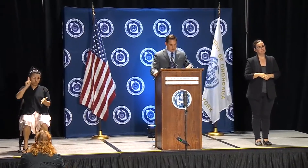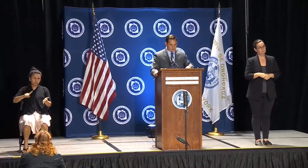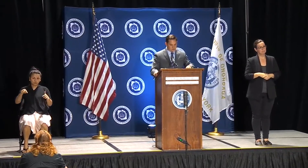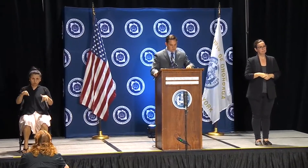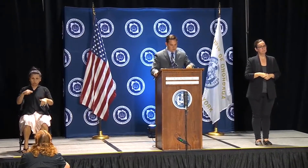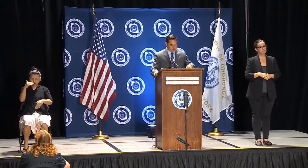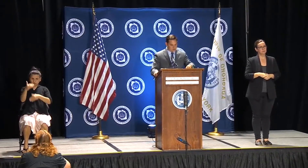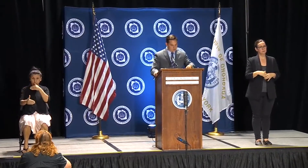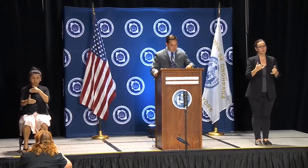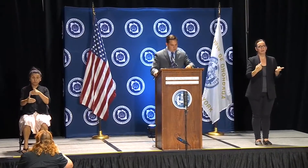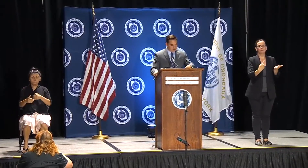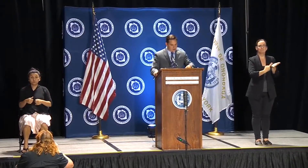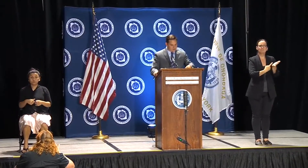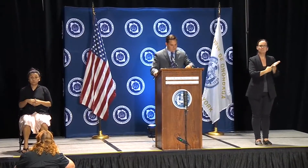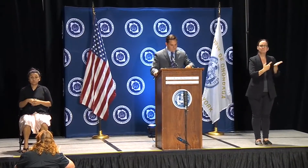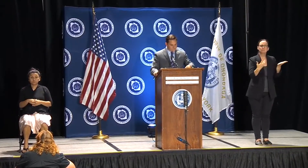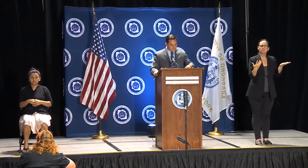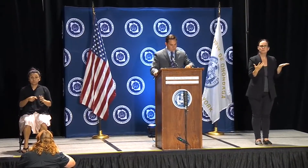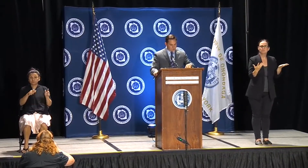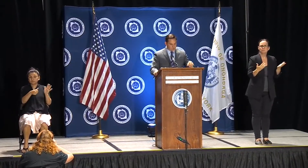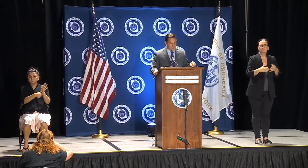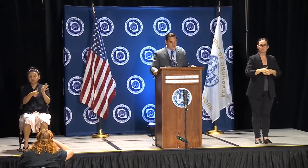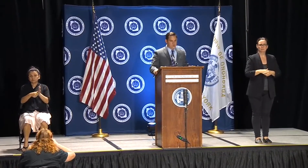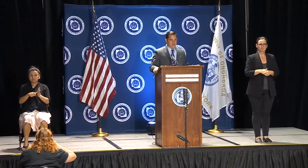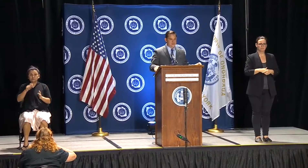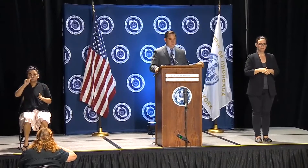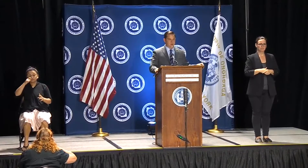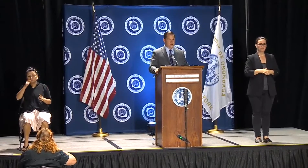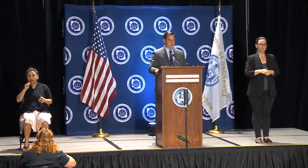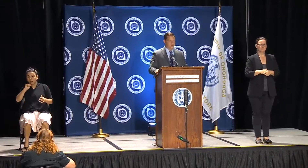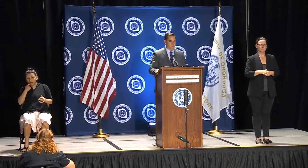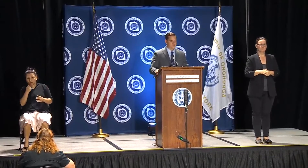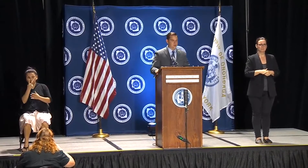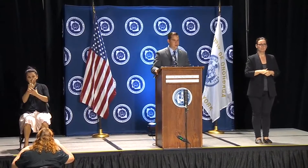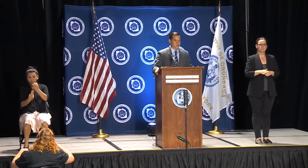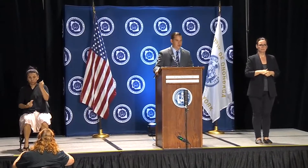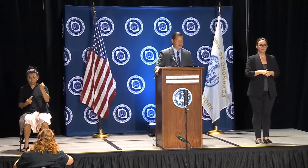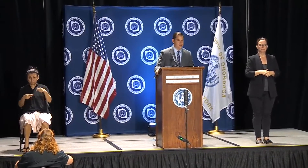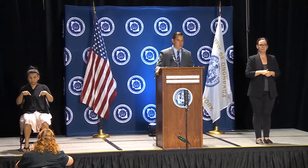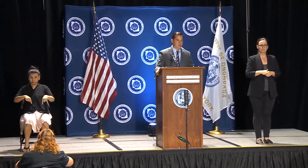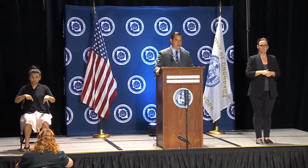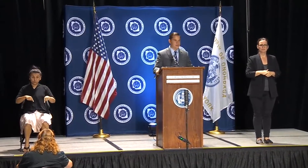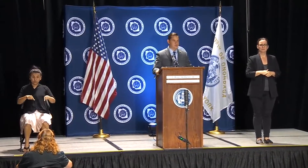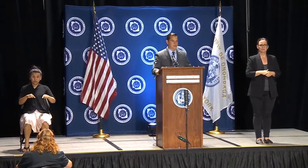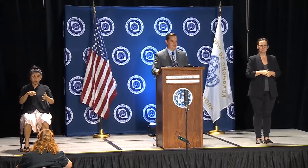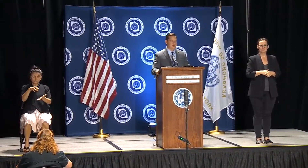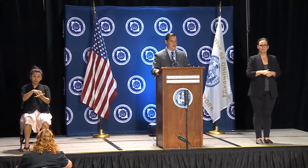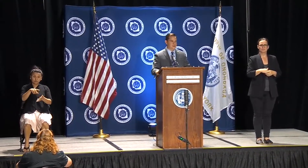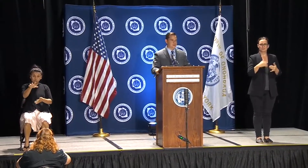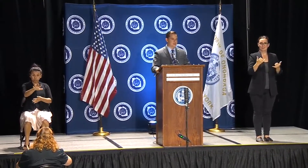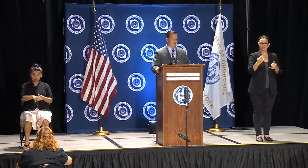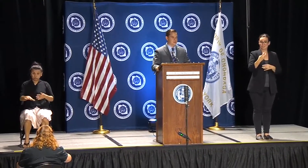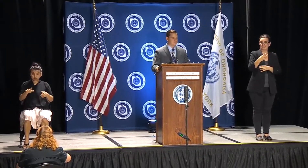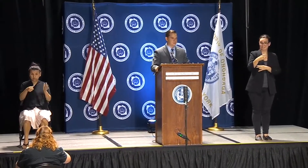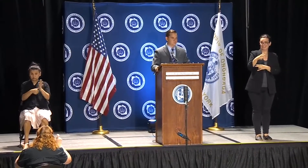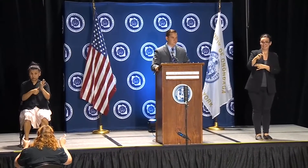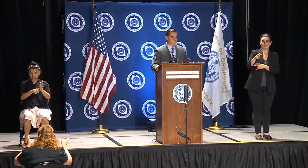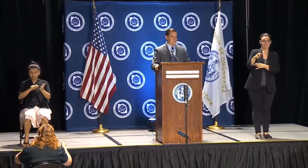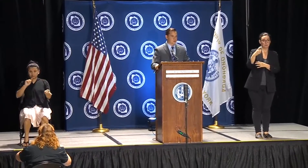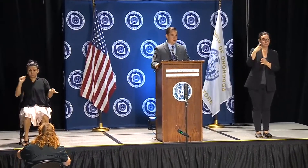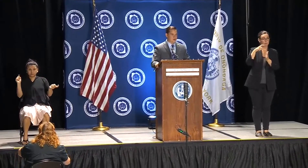talk about this a little bit. The way we do testing in our community is starting to transition. Not as many diagnostic